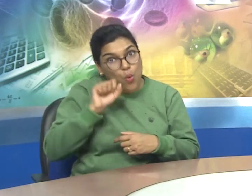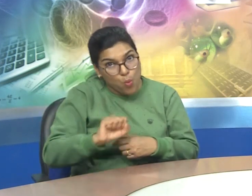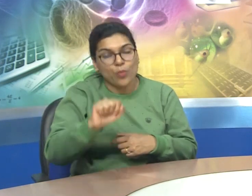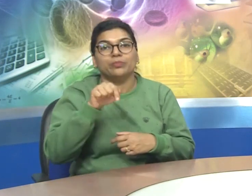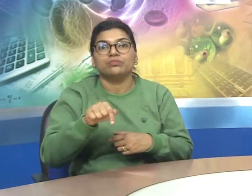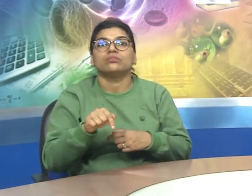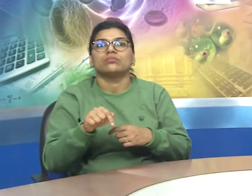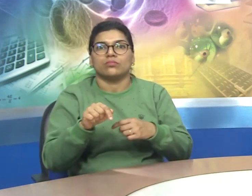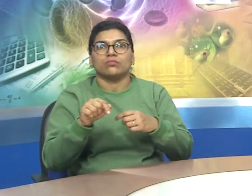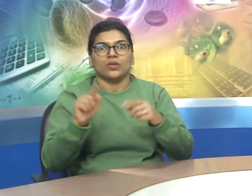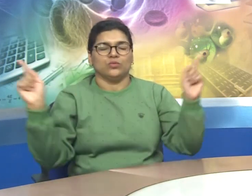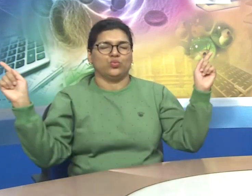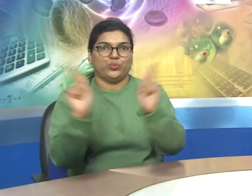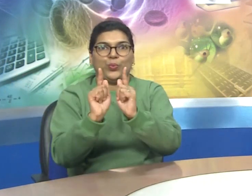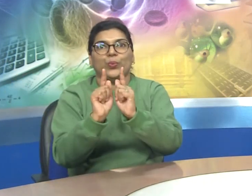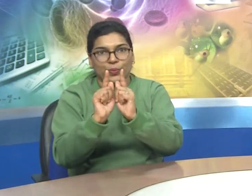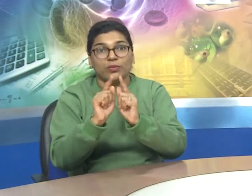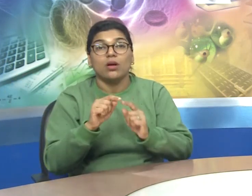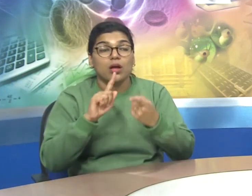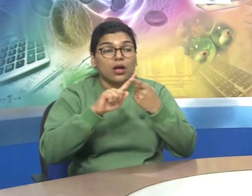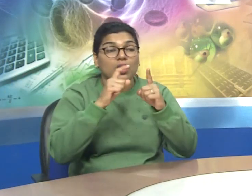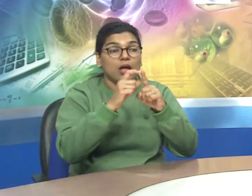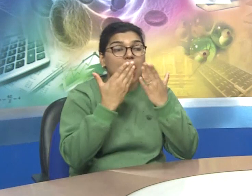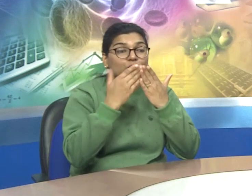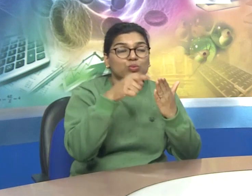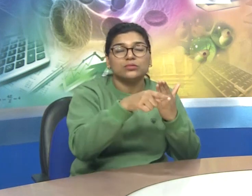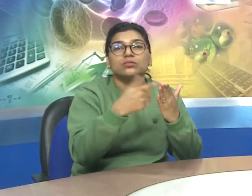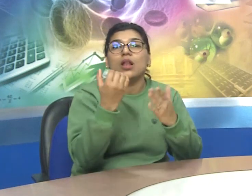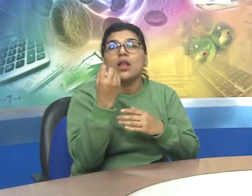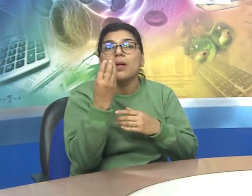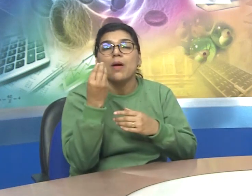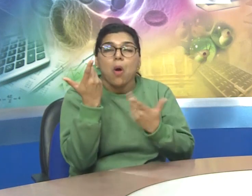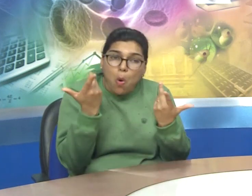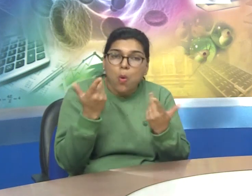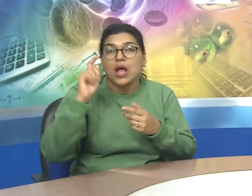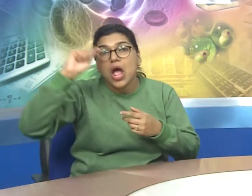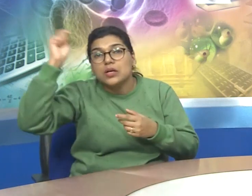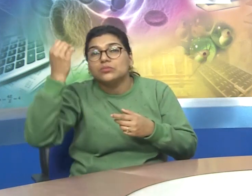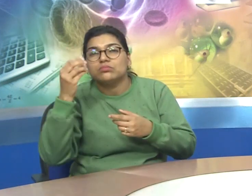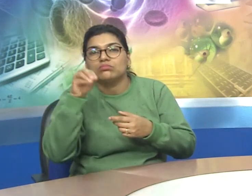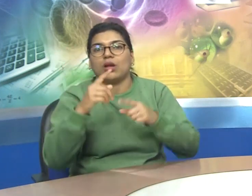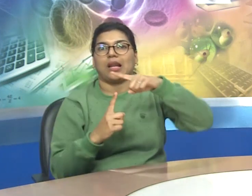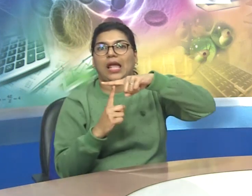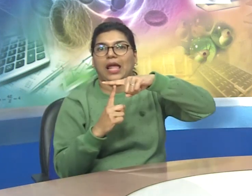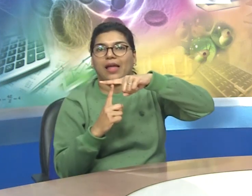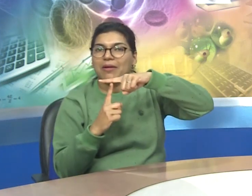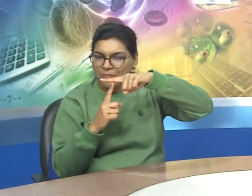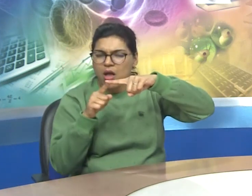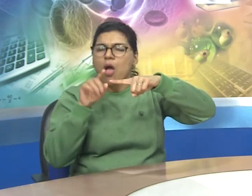in CC, that is used in India. So these are also the codes which we call as